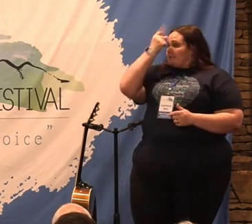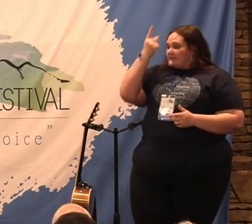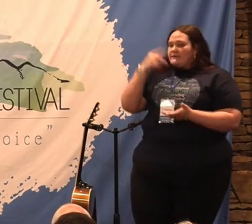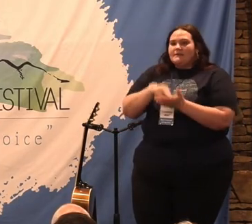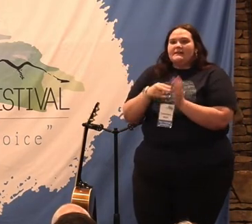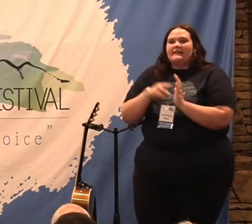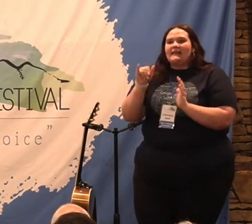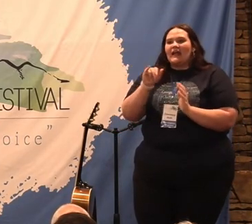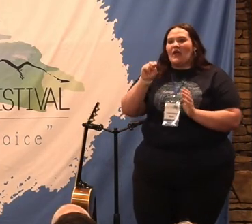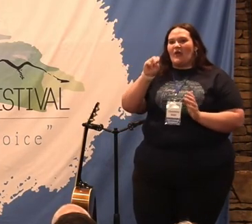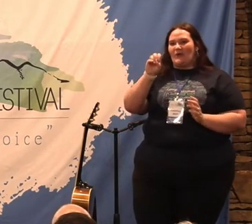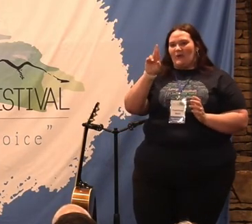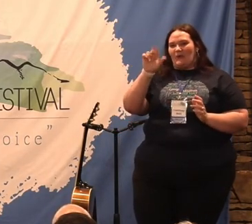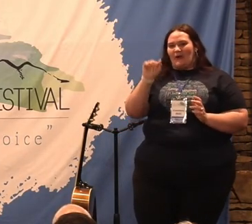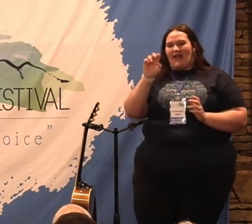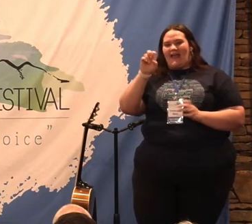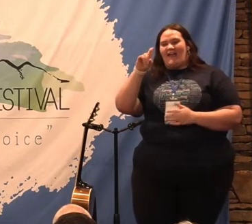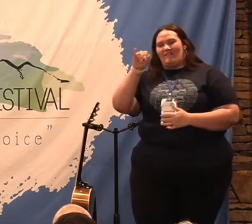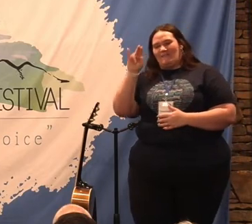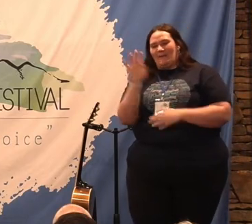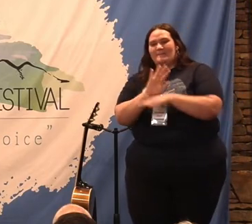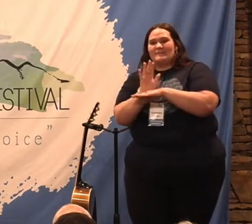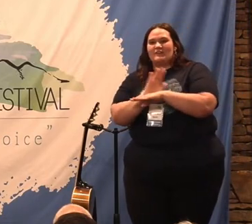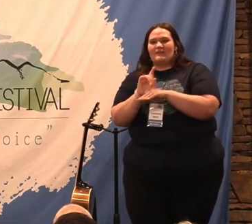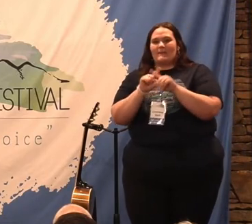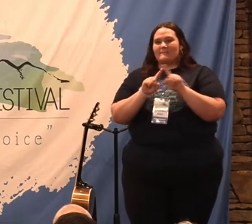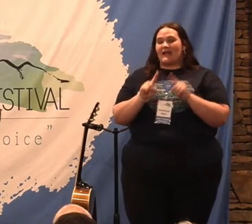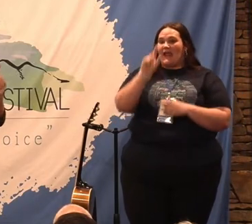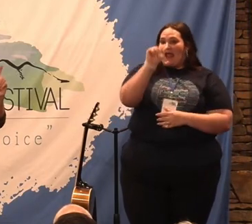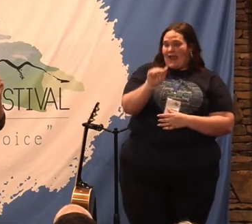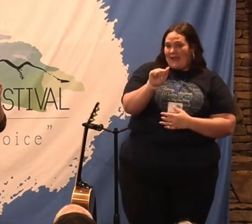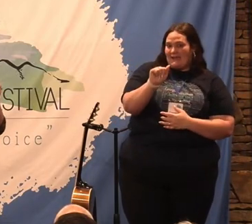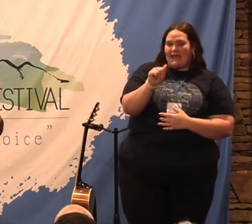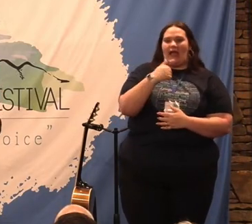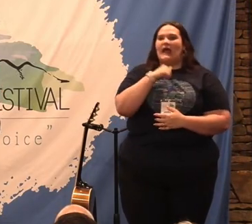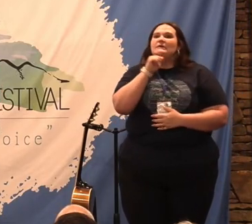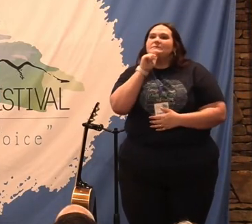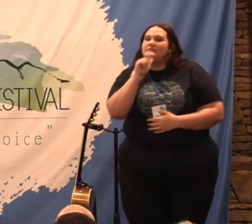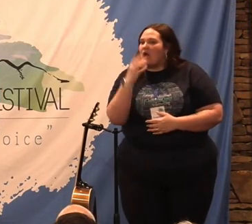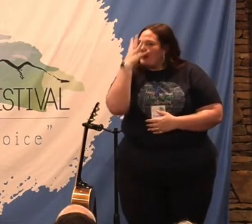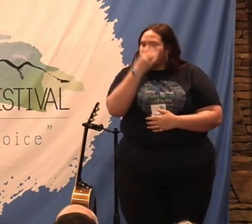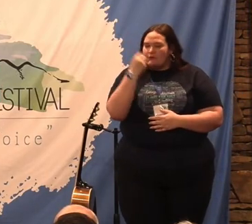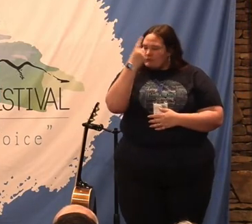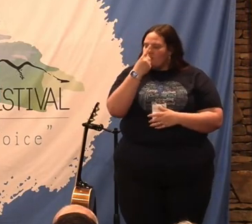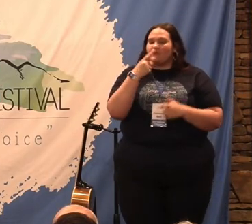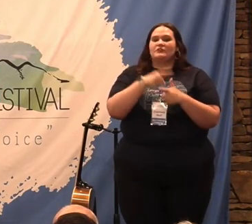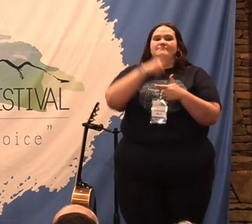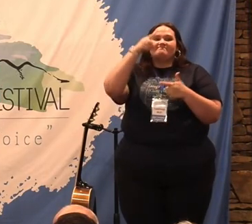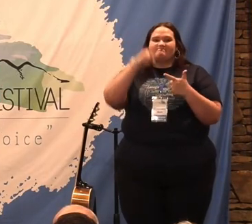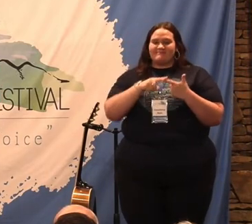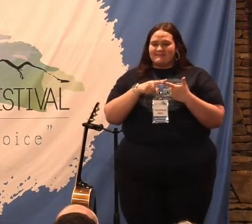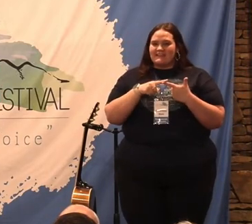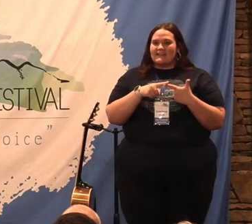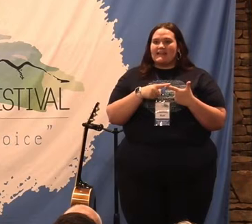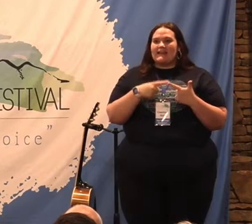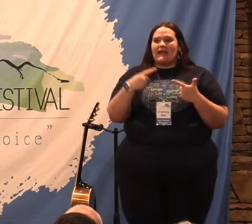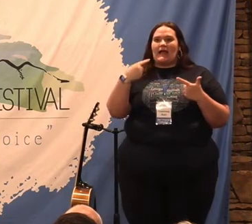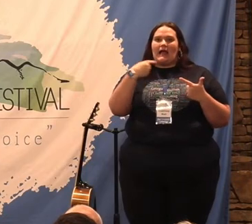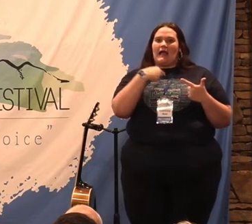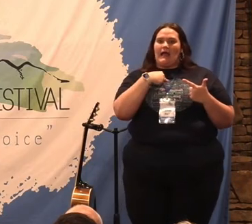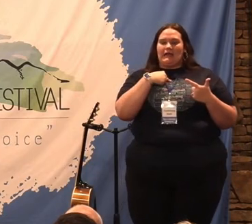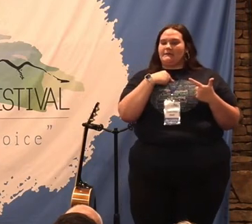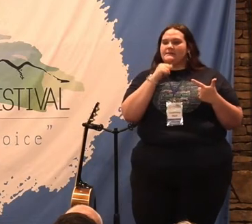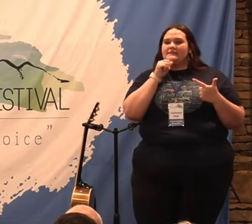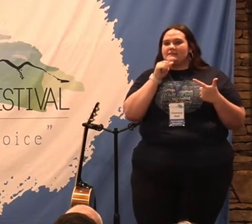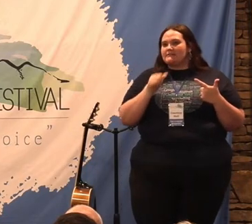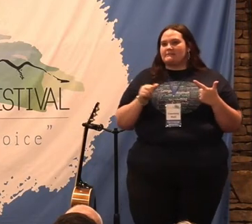Nora Ephron movie. Except that, A, I am not beautiful. B, I'm about as enigmatic as